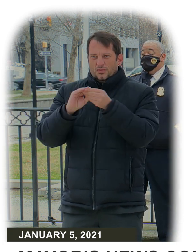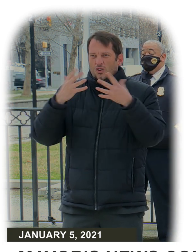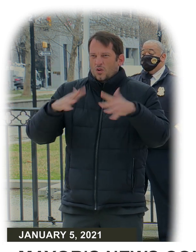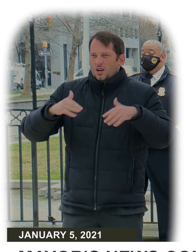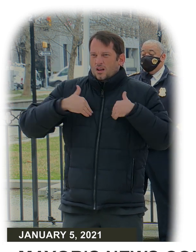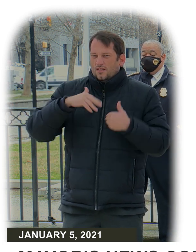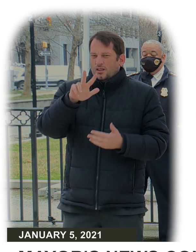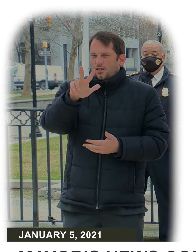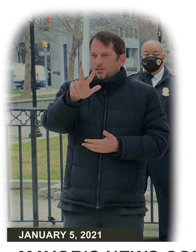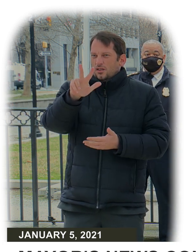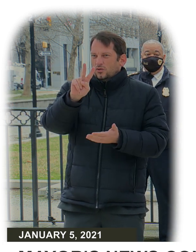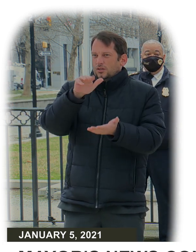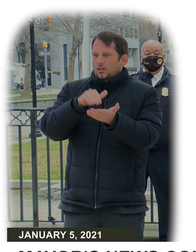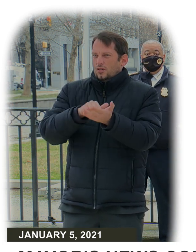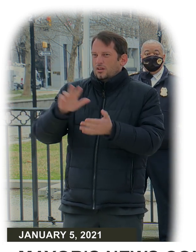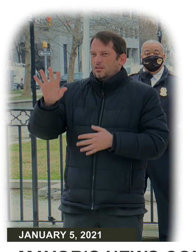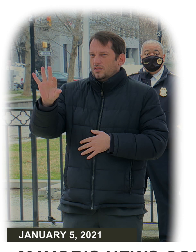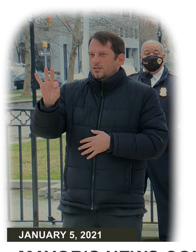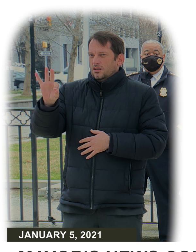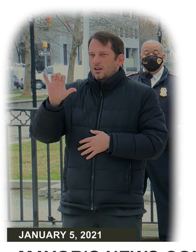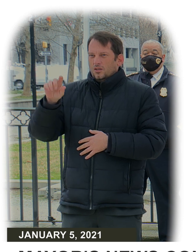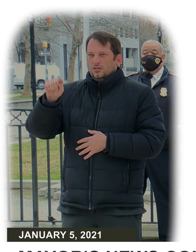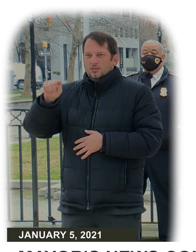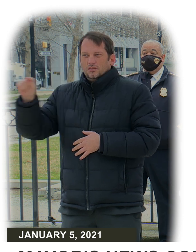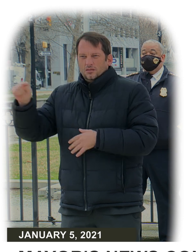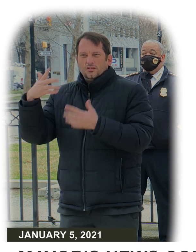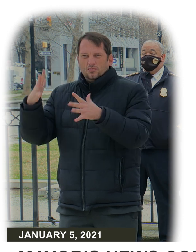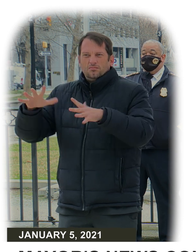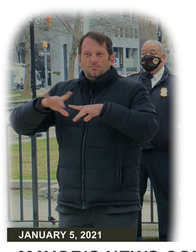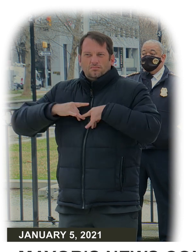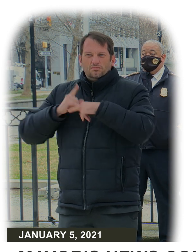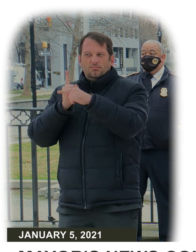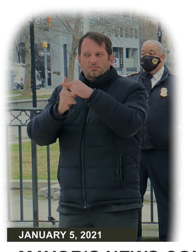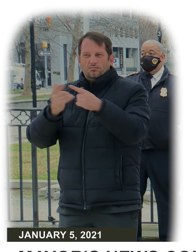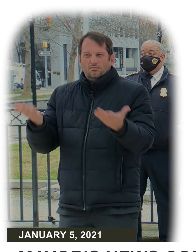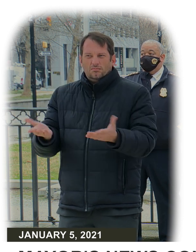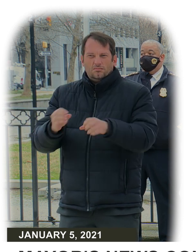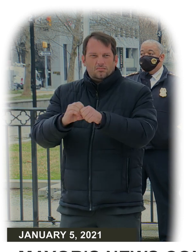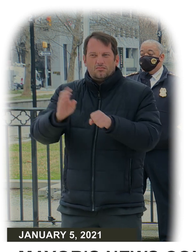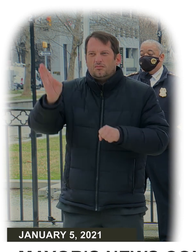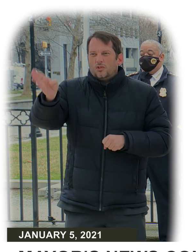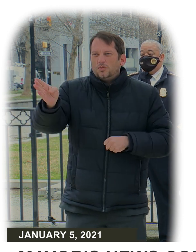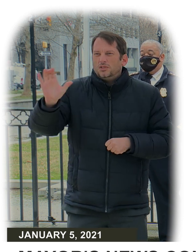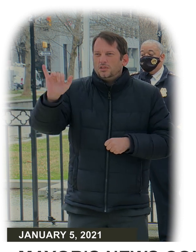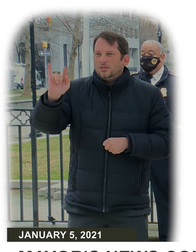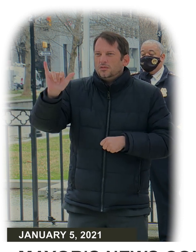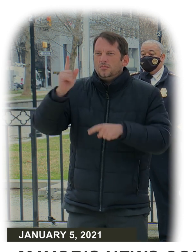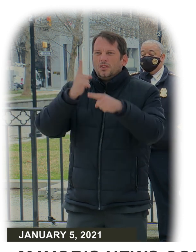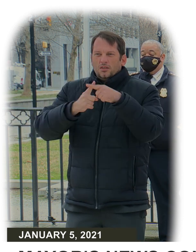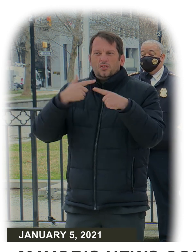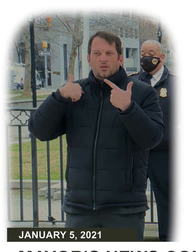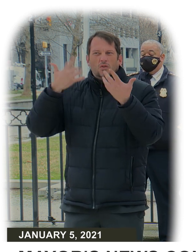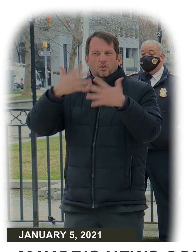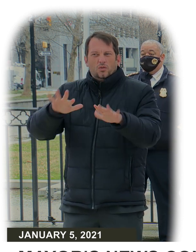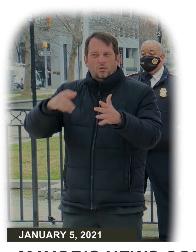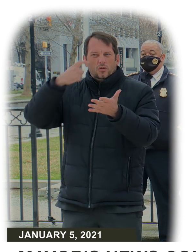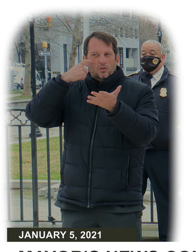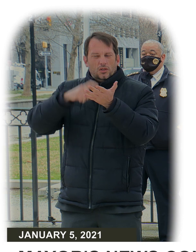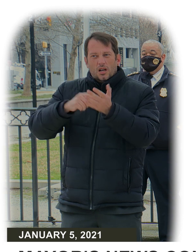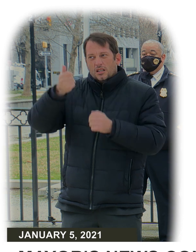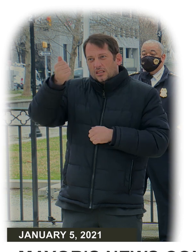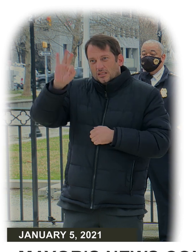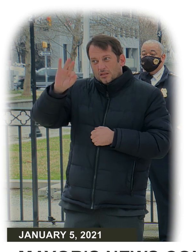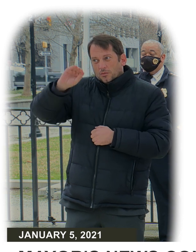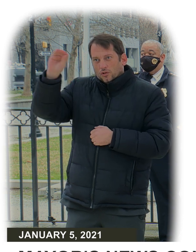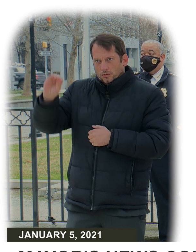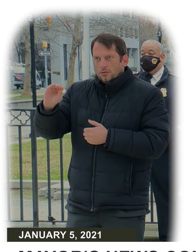32,495 reported COVID cases in Baltimore City. We have also seen a 19% decrease from the